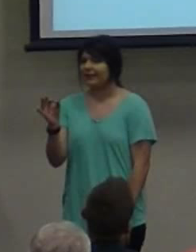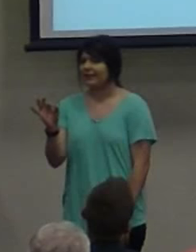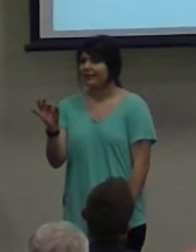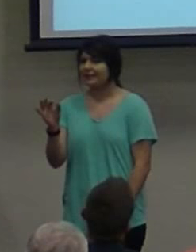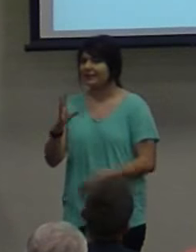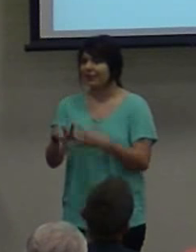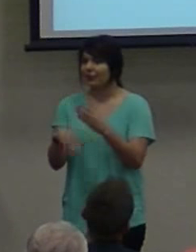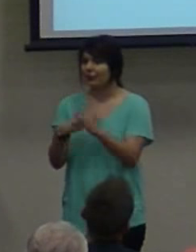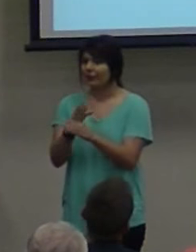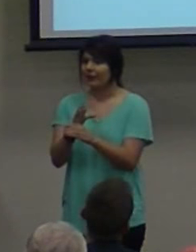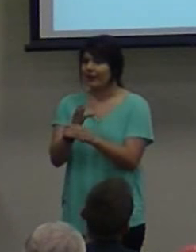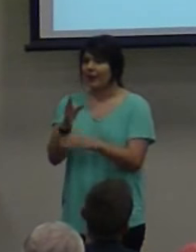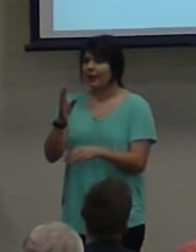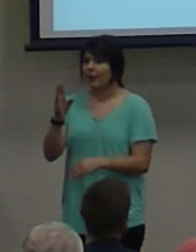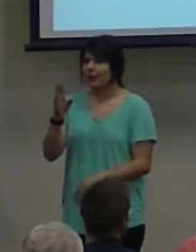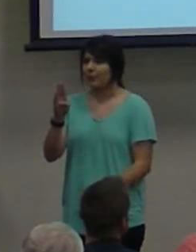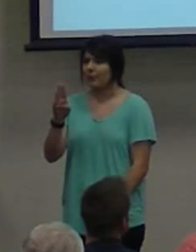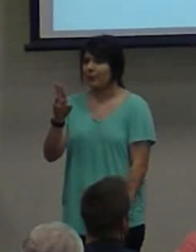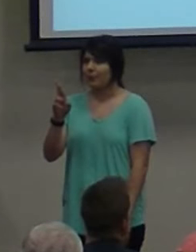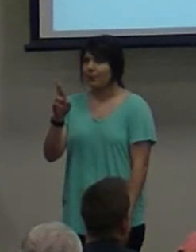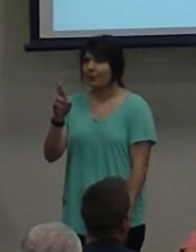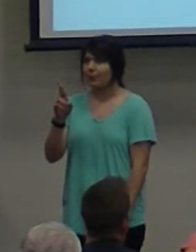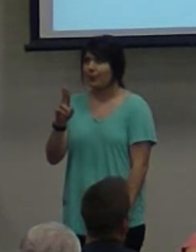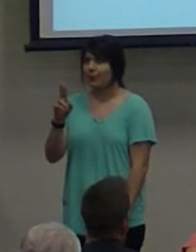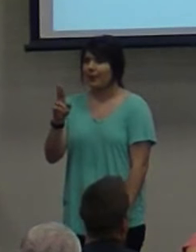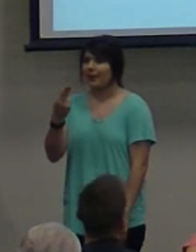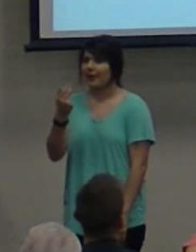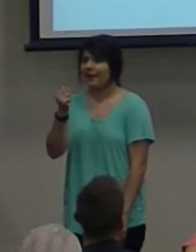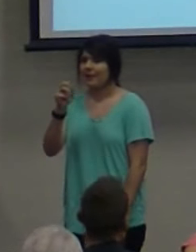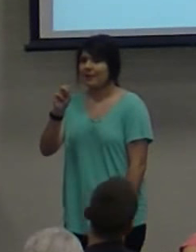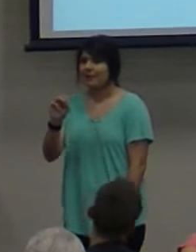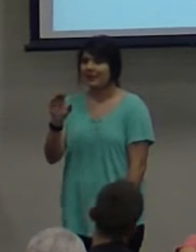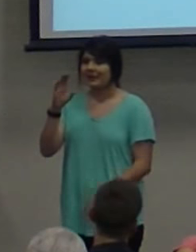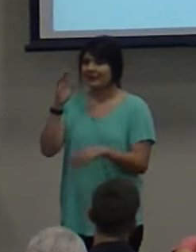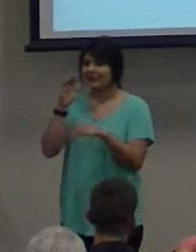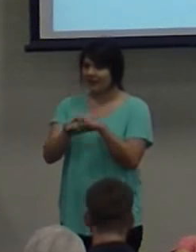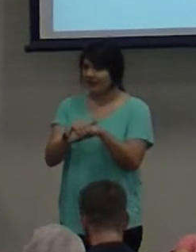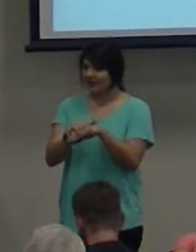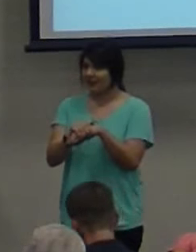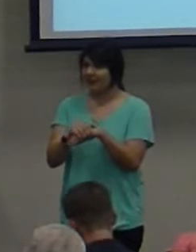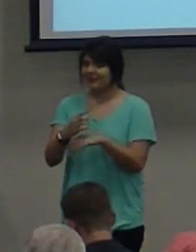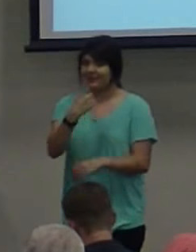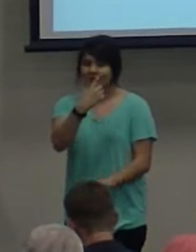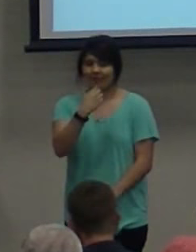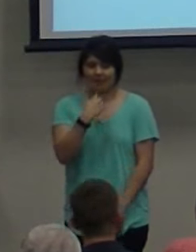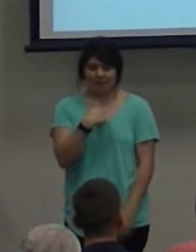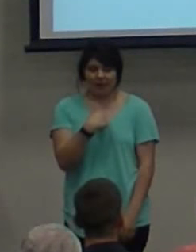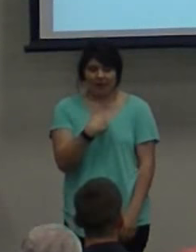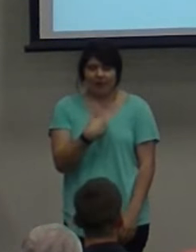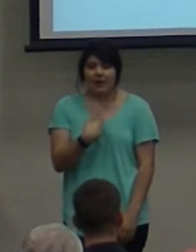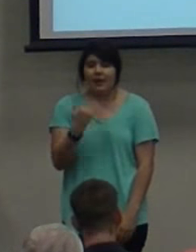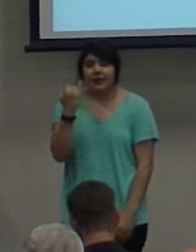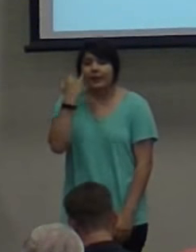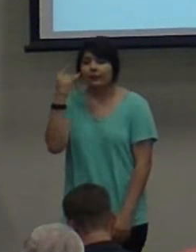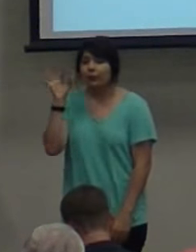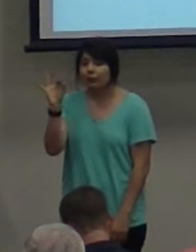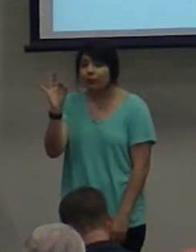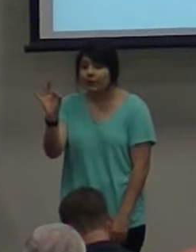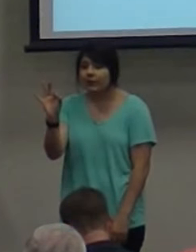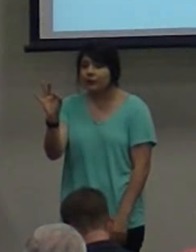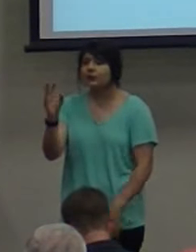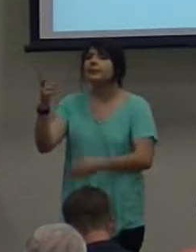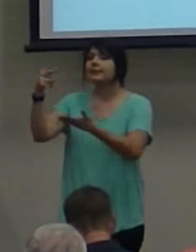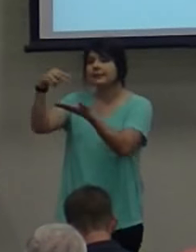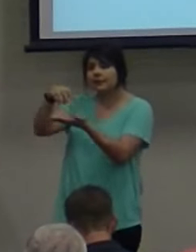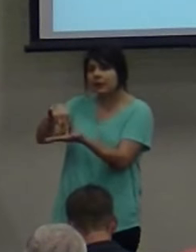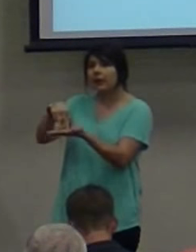Birmingham in England, said to me, "Chester, if you preach, stand